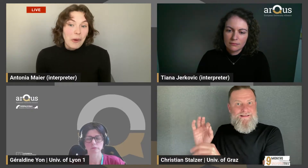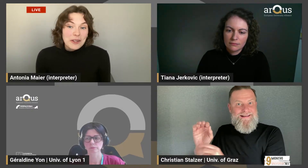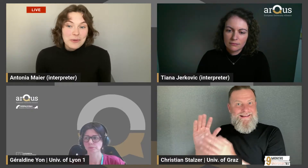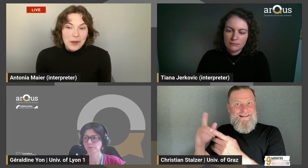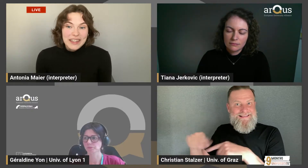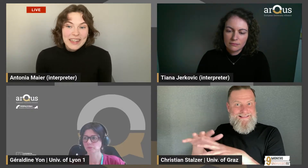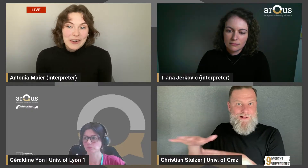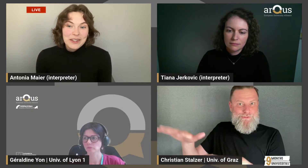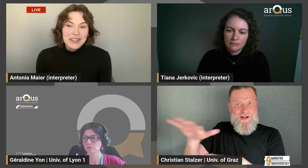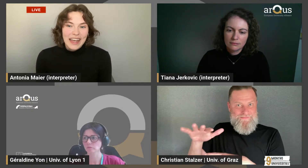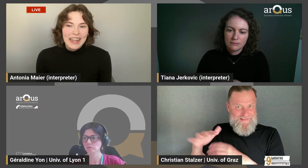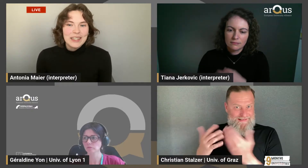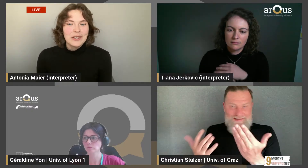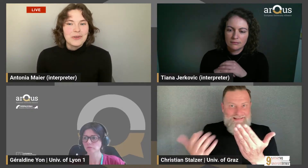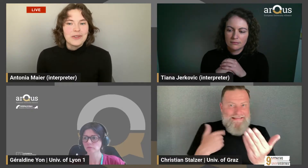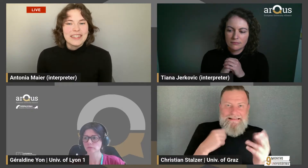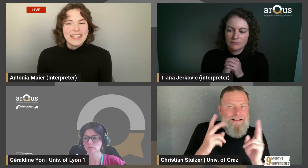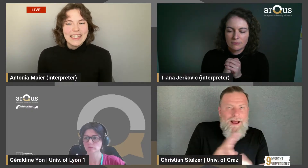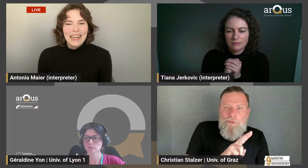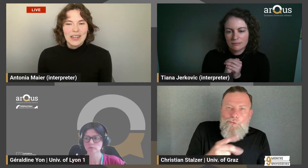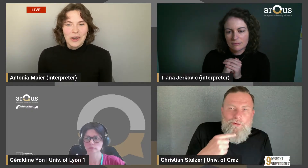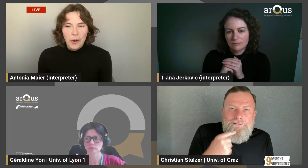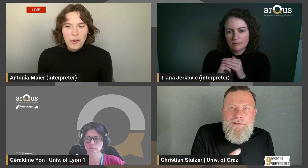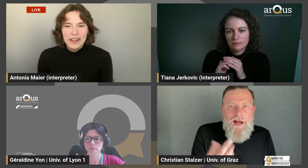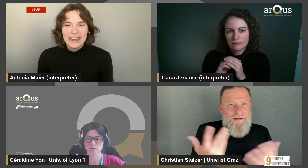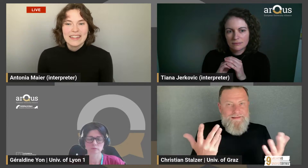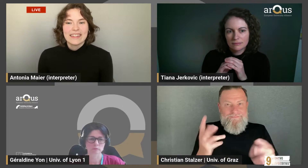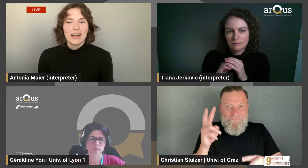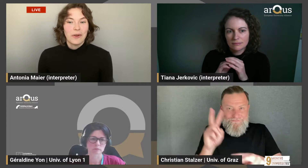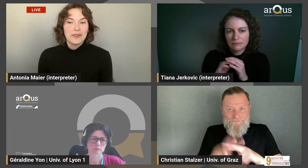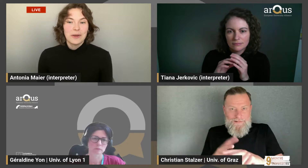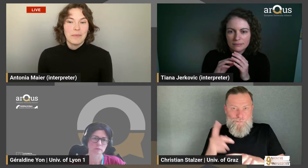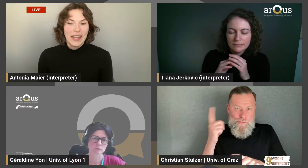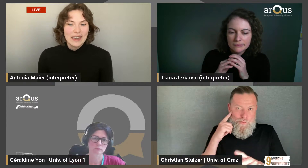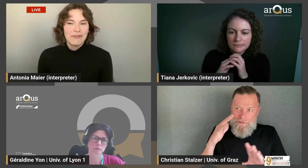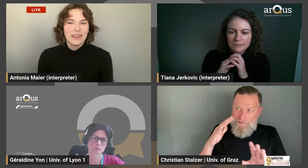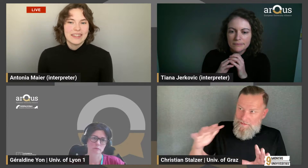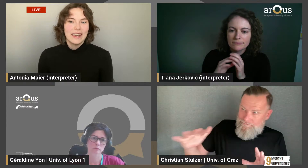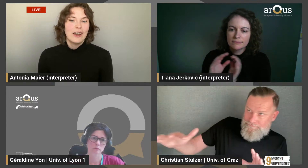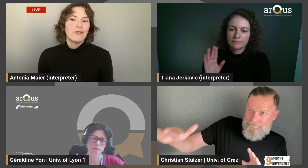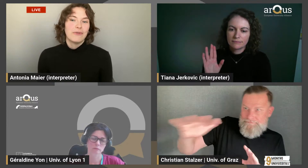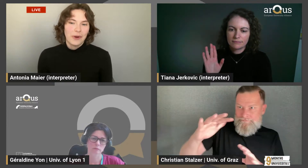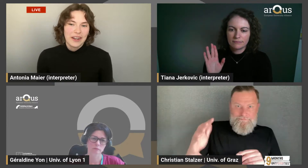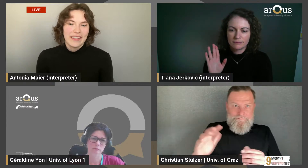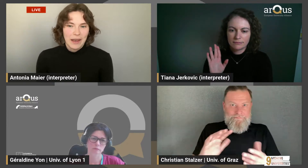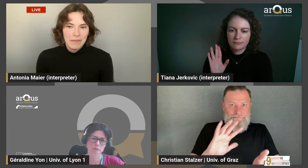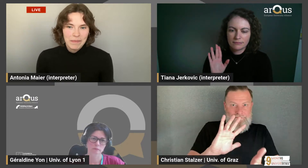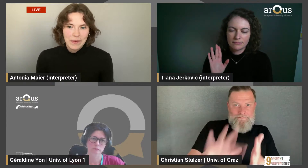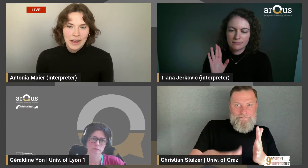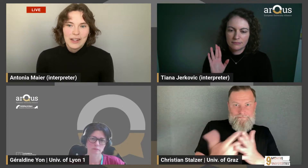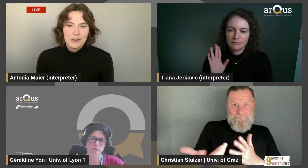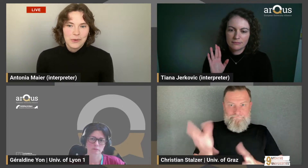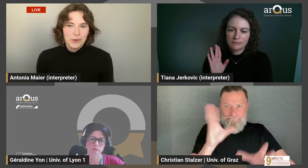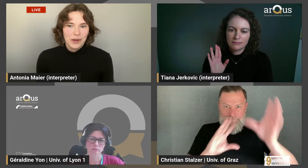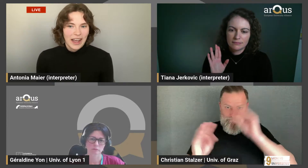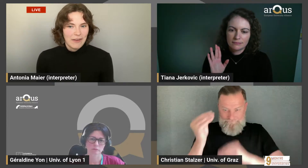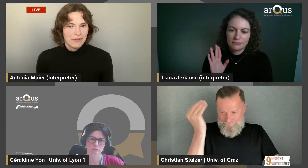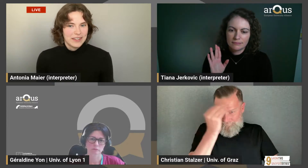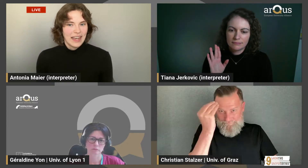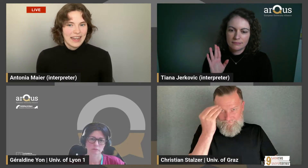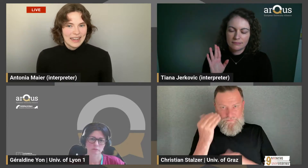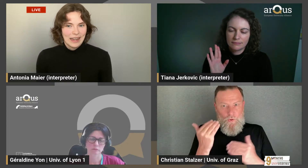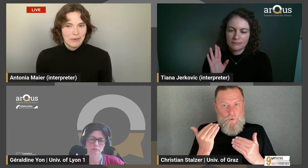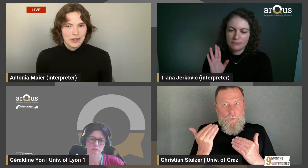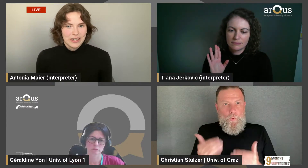I also want the hearing society to see and know that it's also a benefit for them to